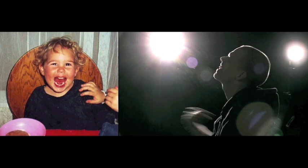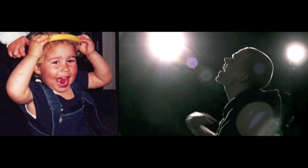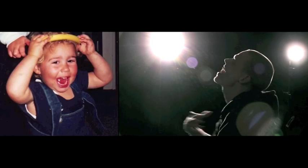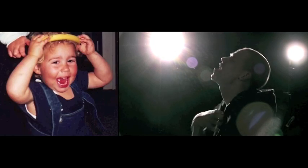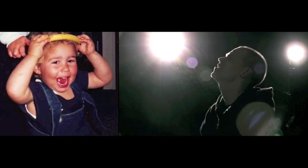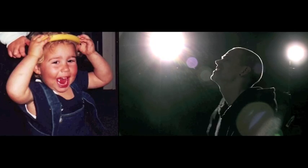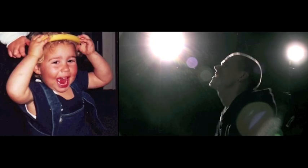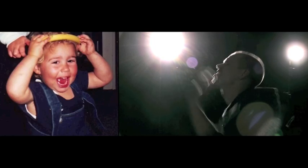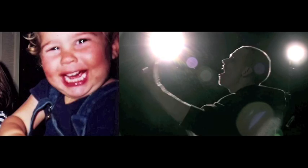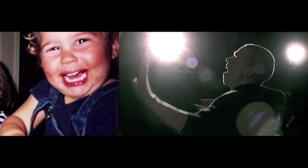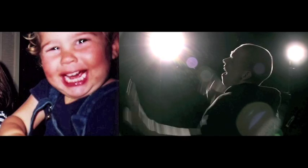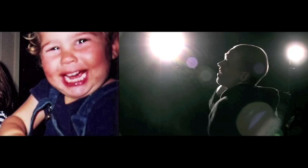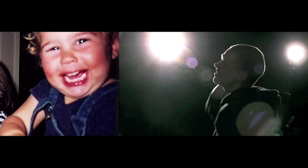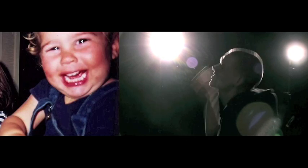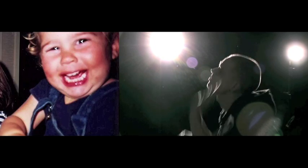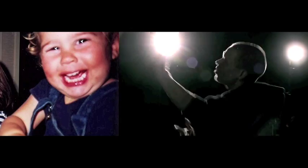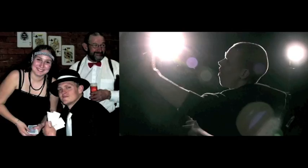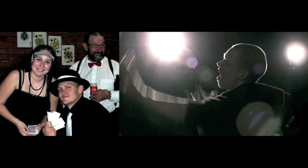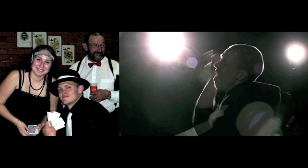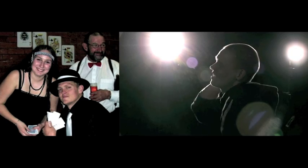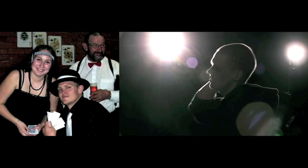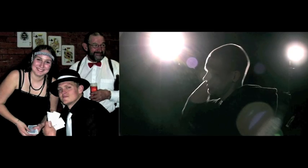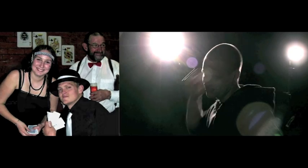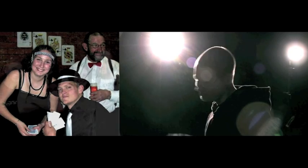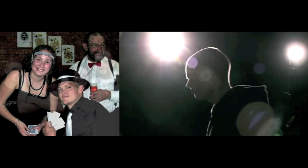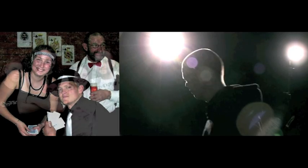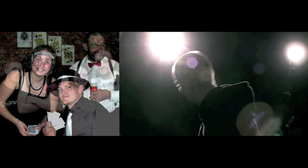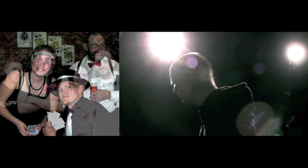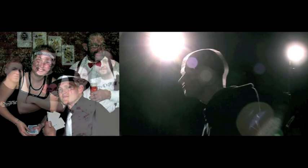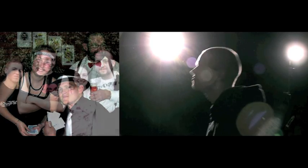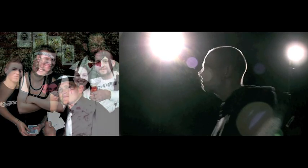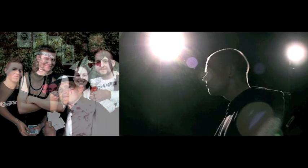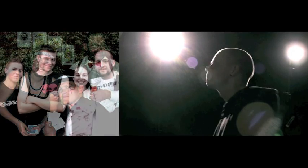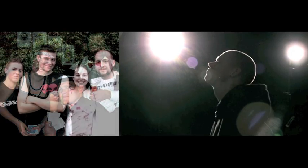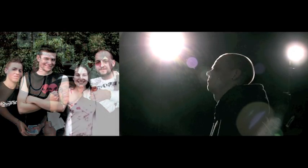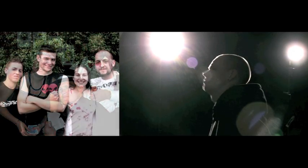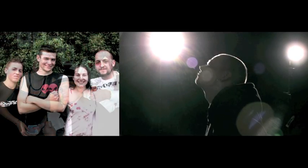And I'm wishing your heart listens, your heart listens. Yeah.